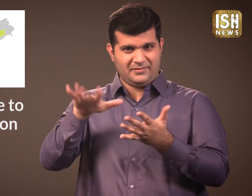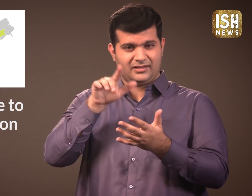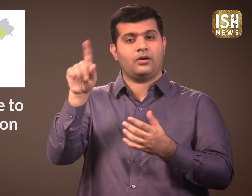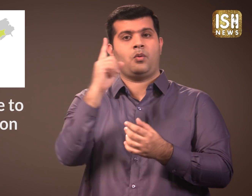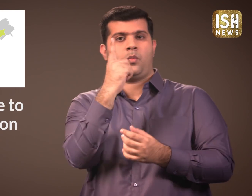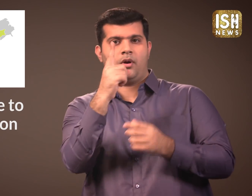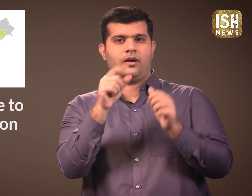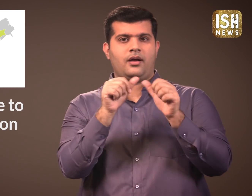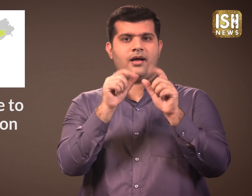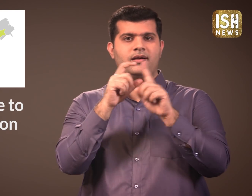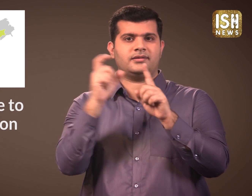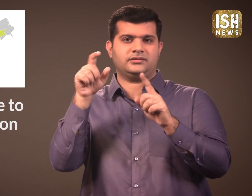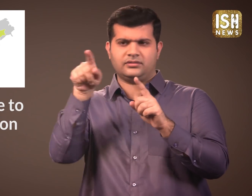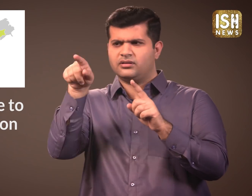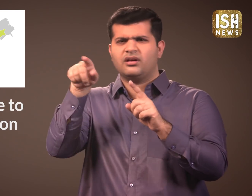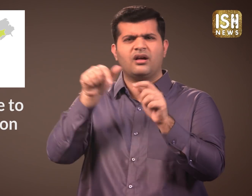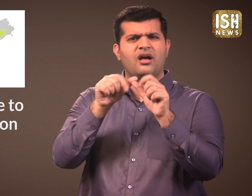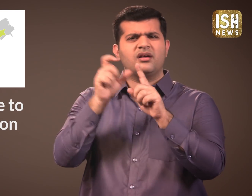And Tripura has 1 ADC,